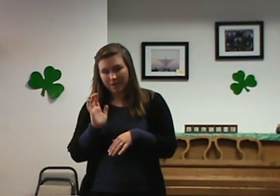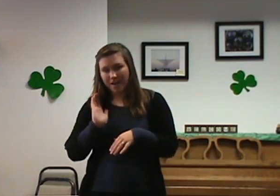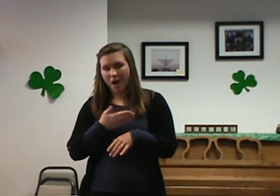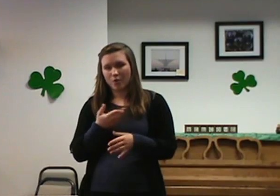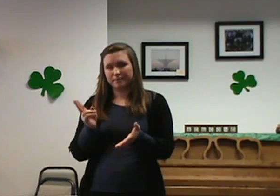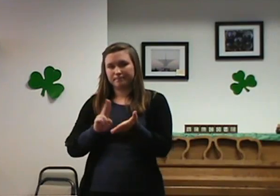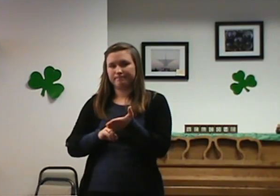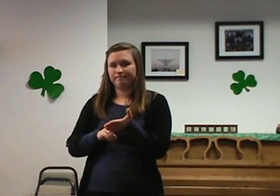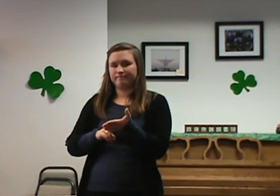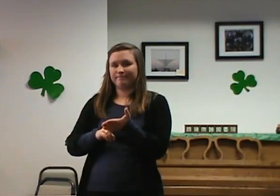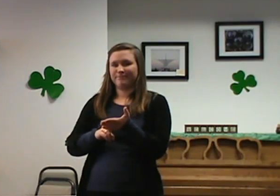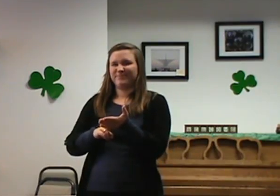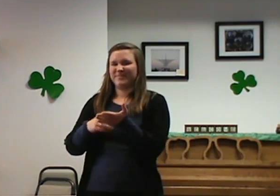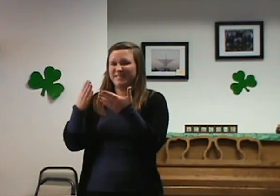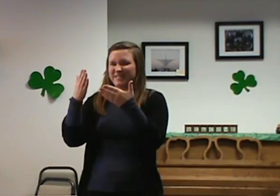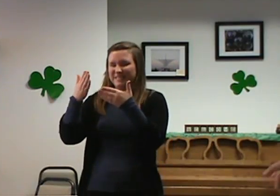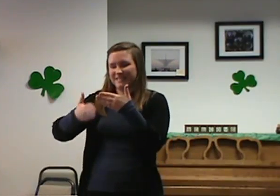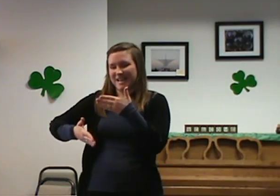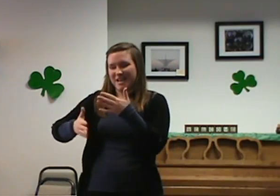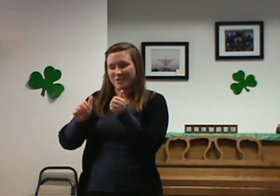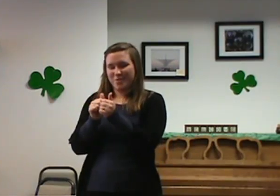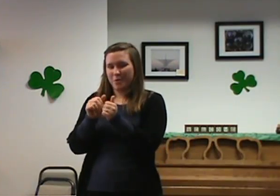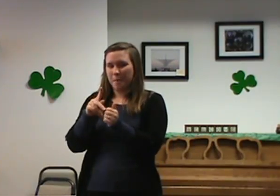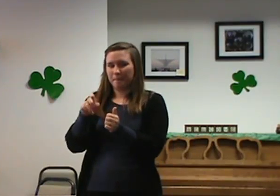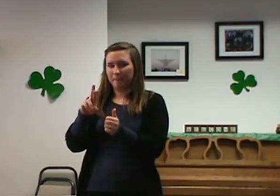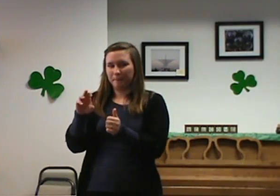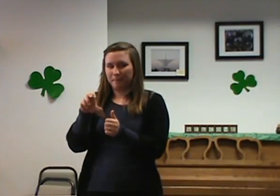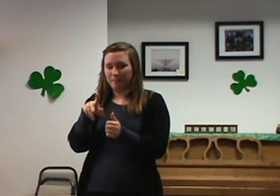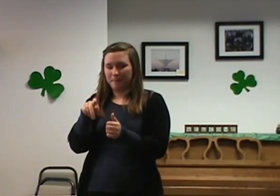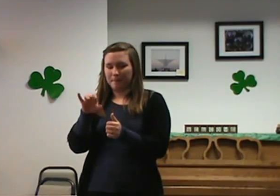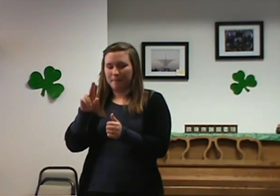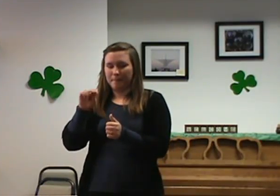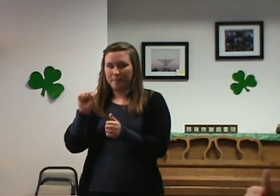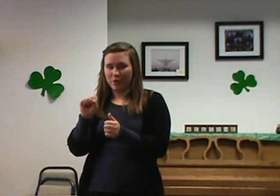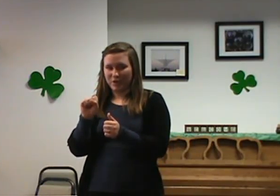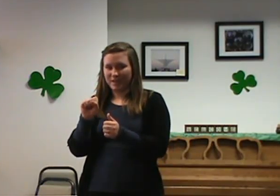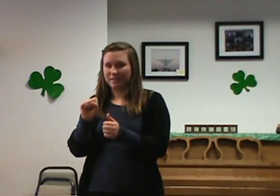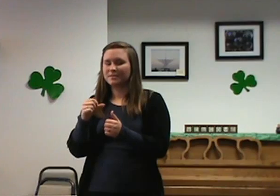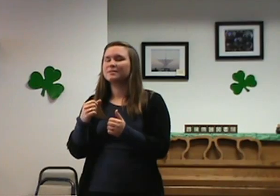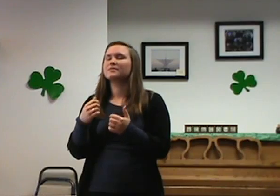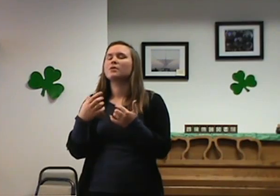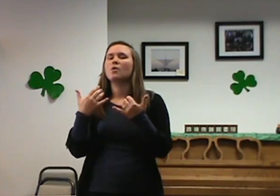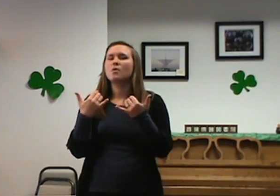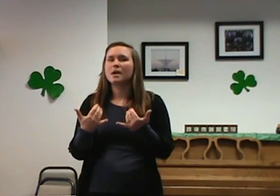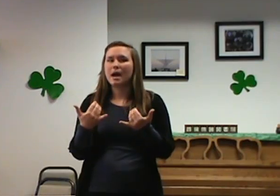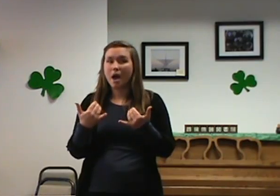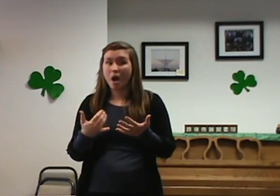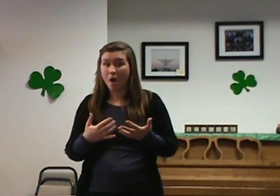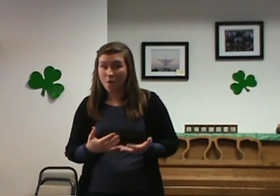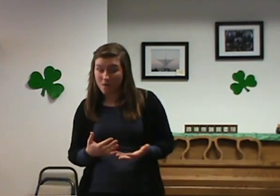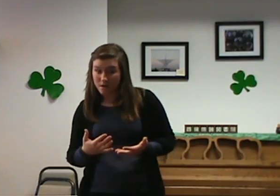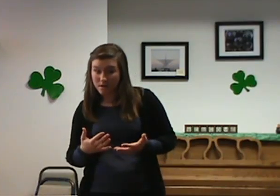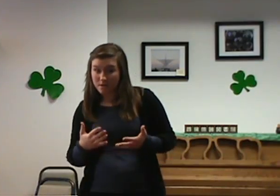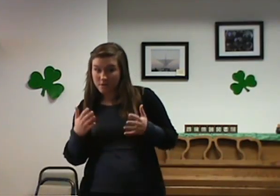with the other constituents to decide how we wanna go manage this next coming year